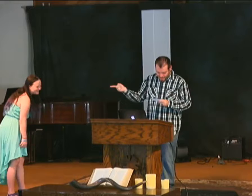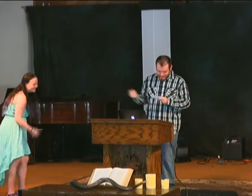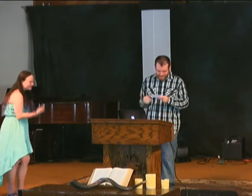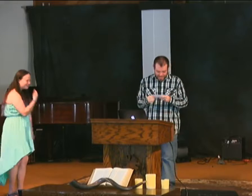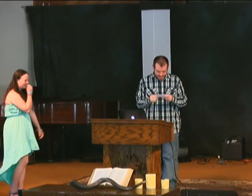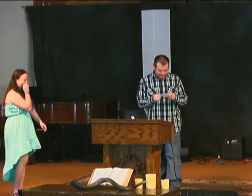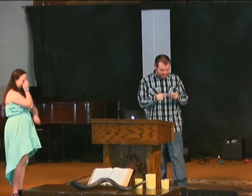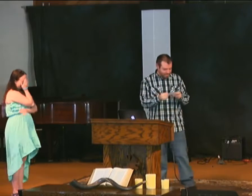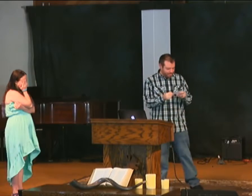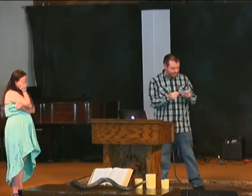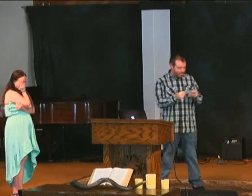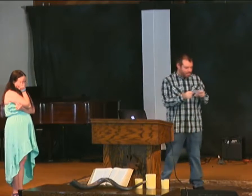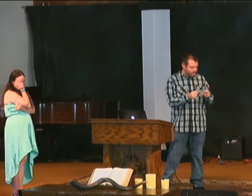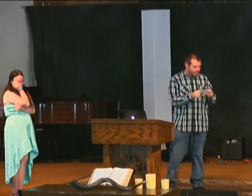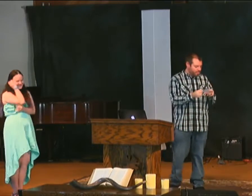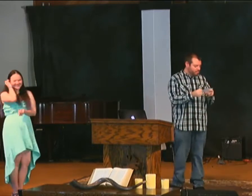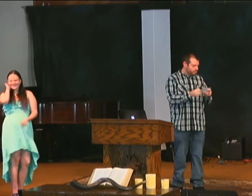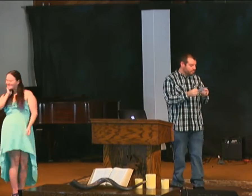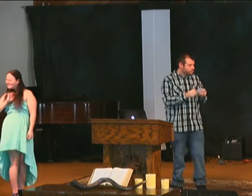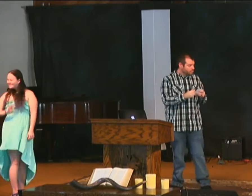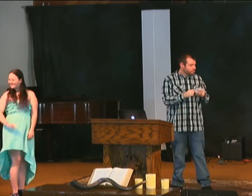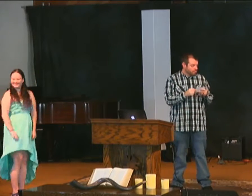Egypt, 3 points for